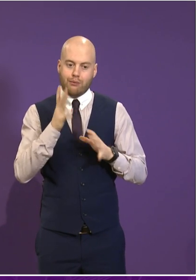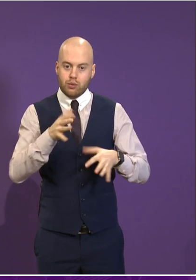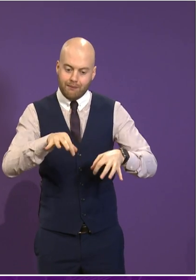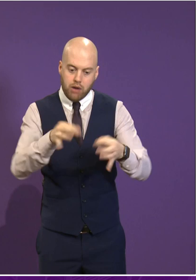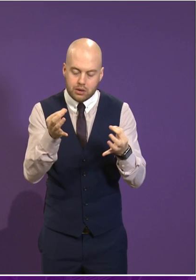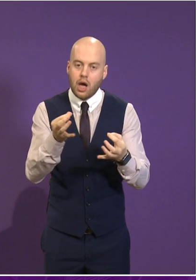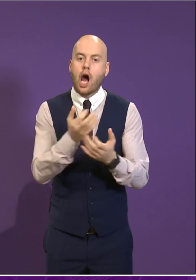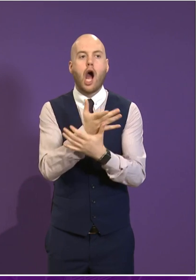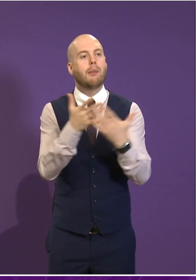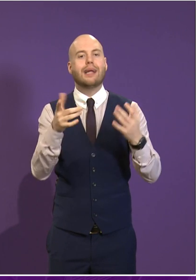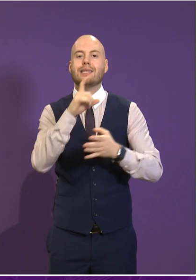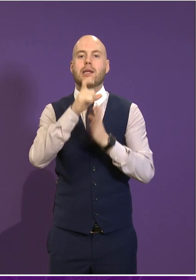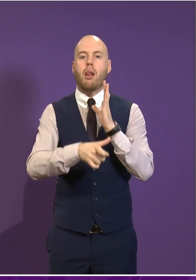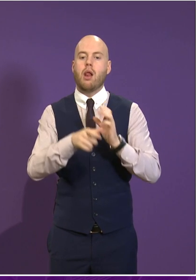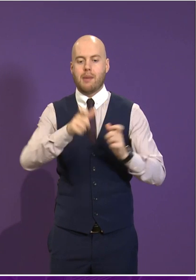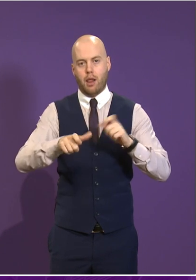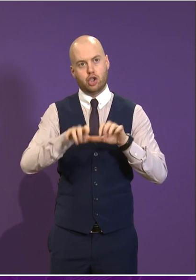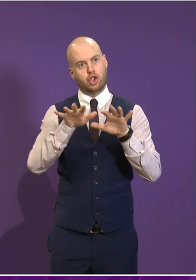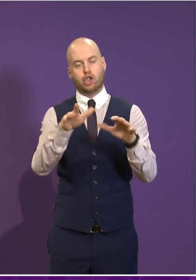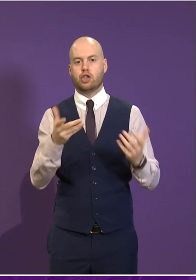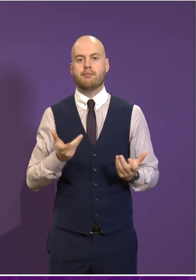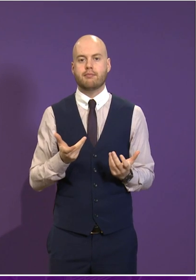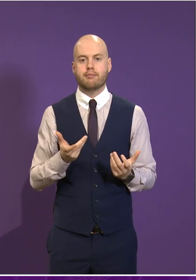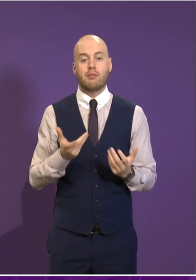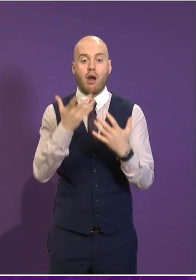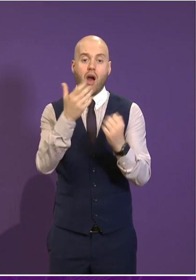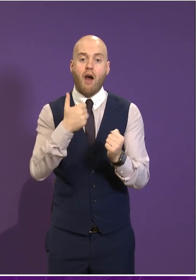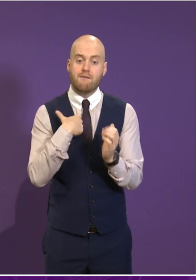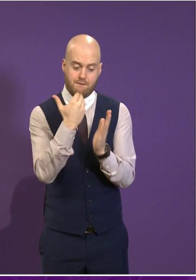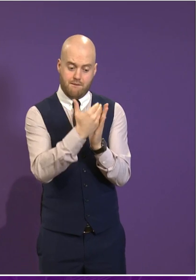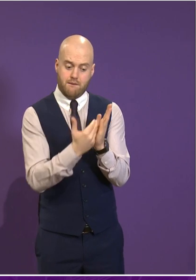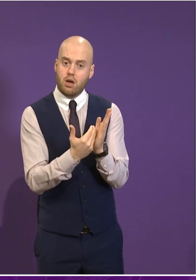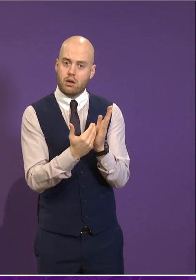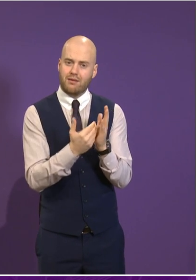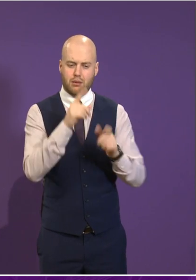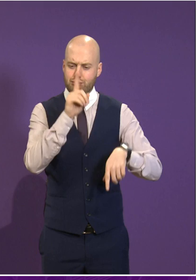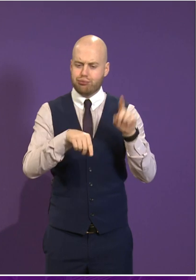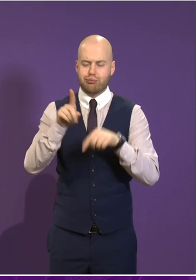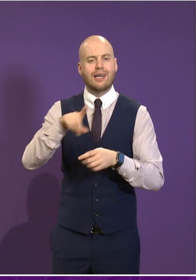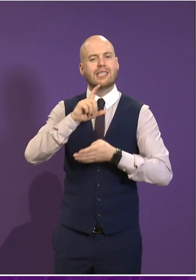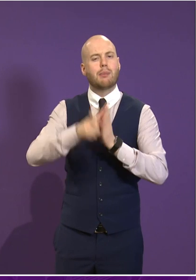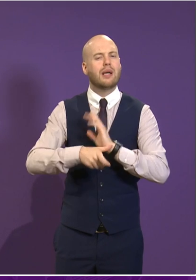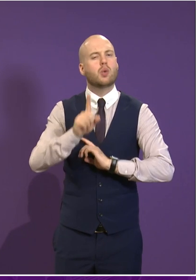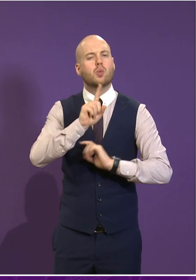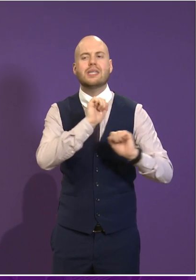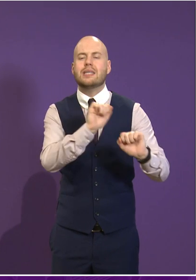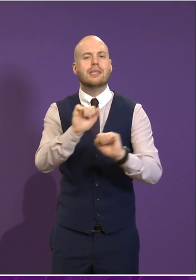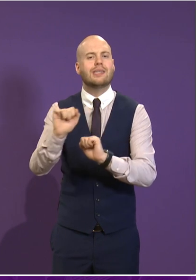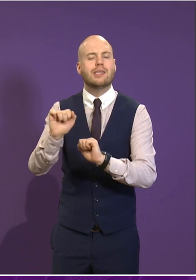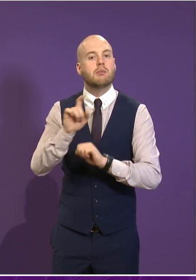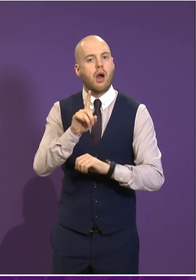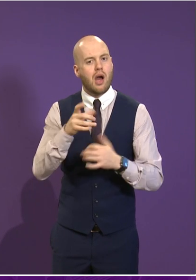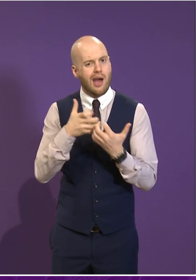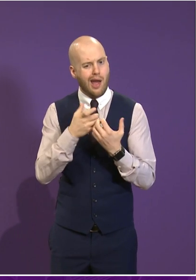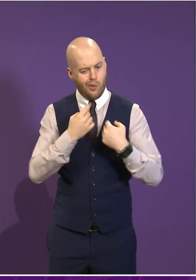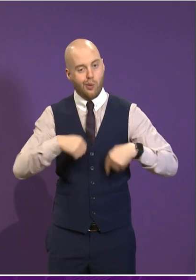are in. We've got the breakdown already of the different types of disability, but what can we do then to help those